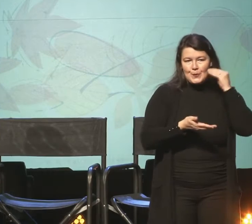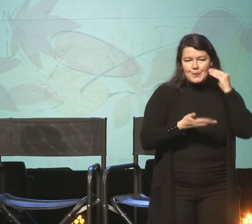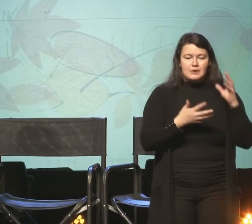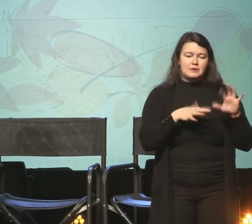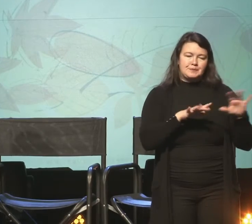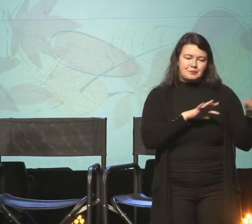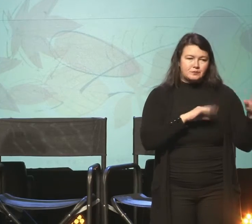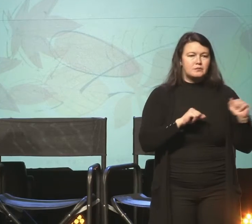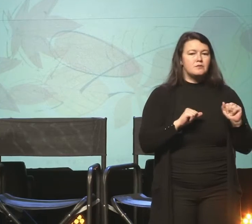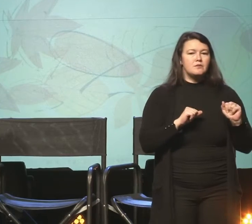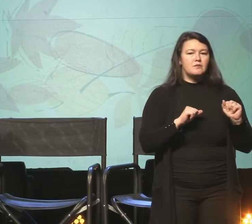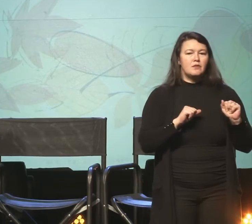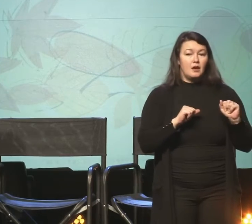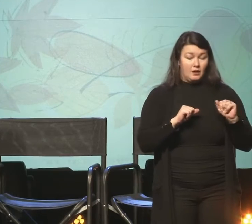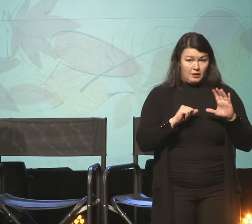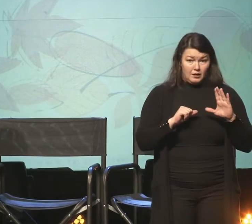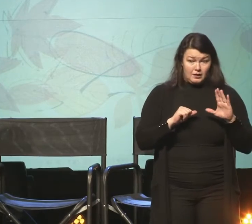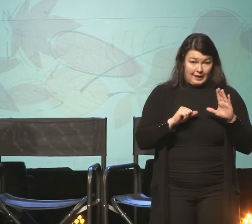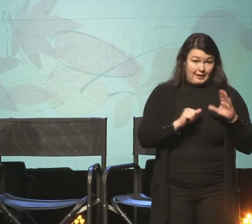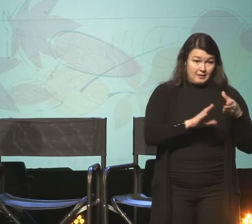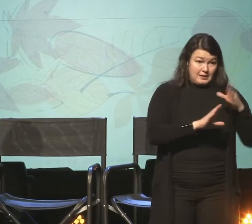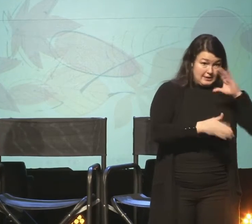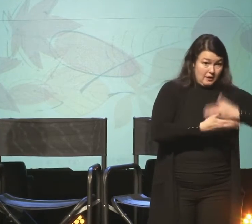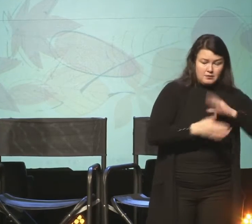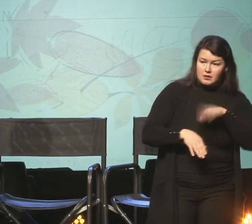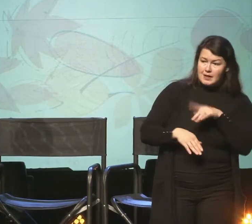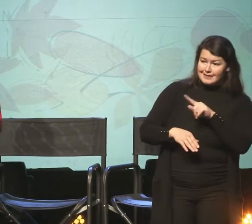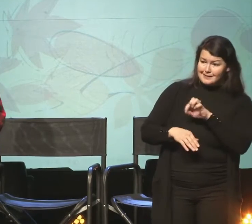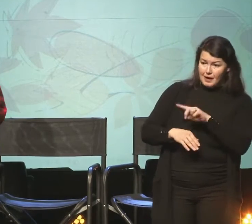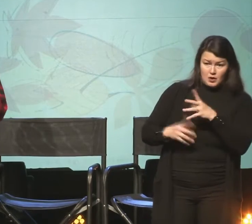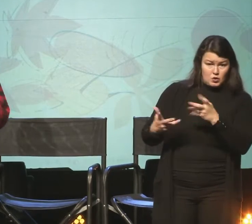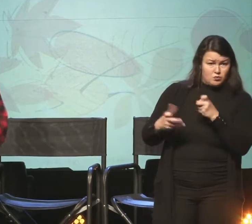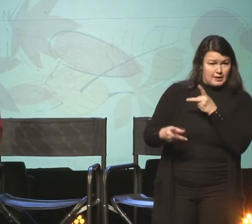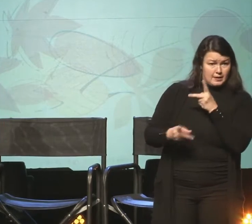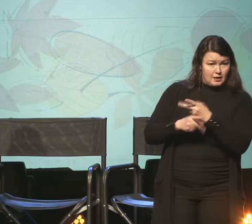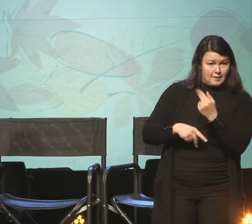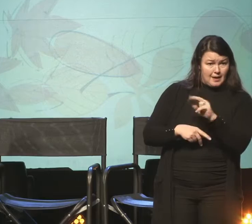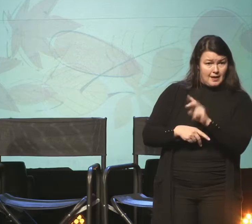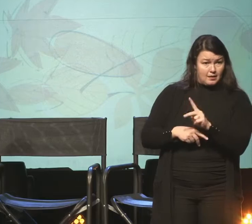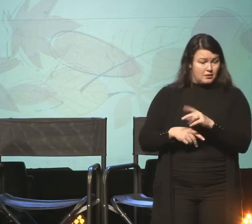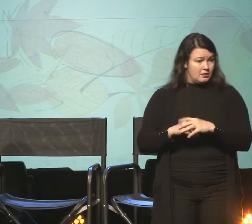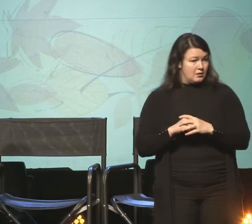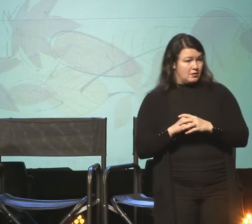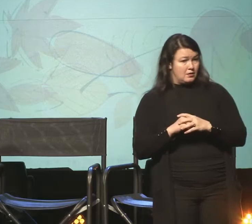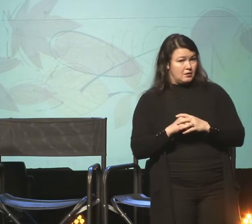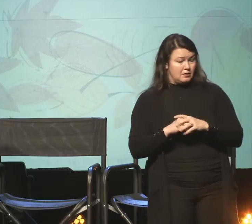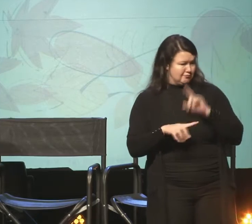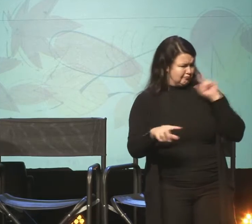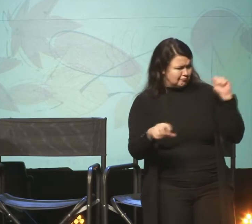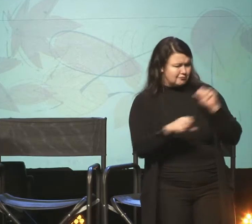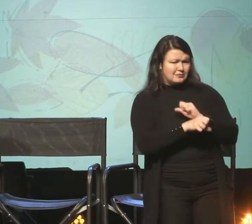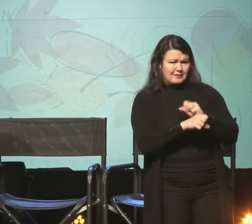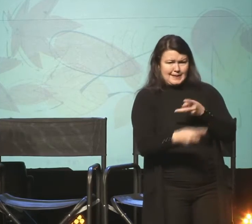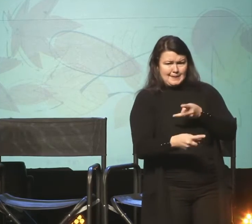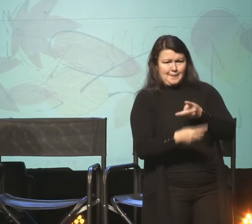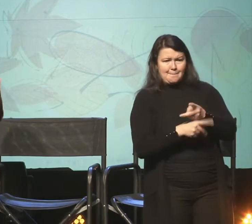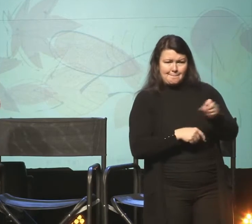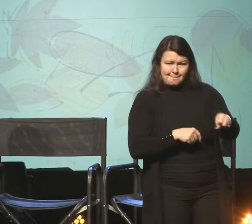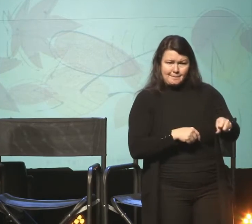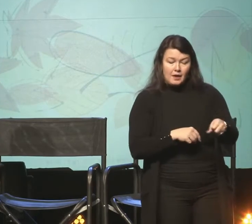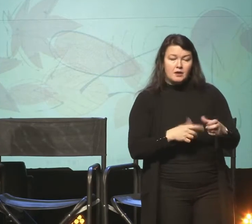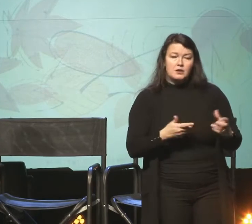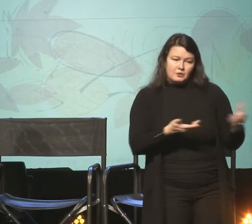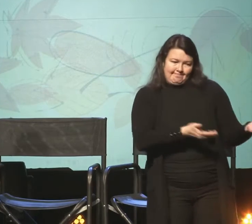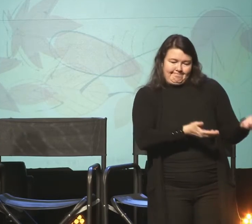facility. And they asked Ted, would you like to keep Hank? And he said, and Ted said, absolutely. So he